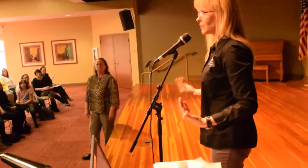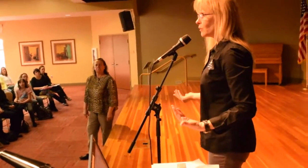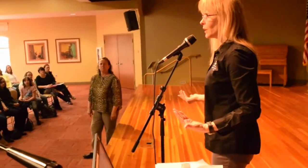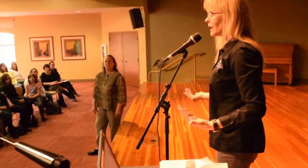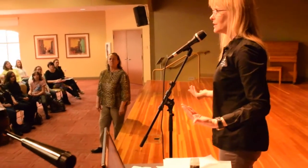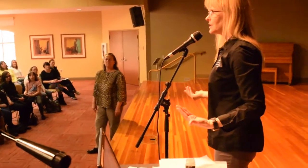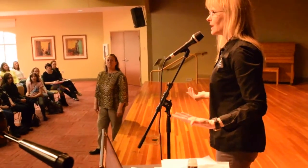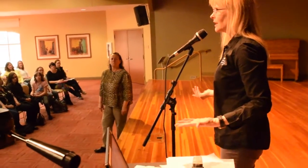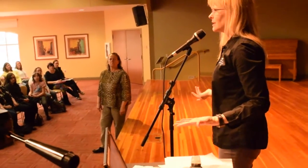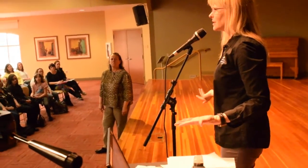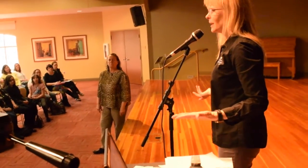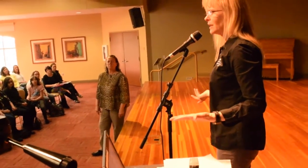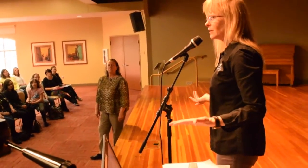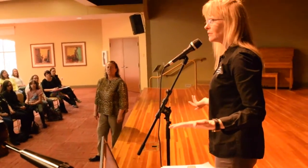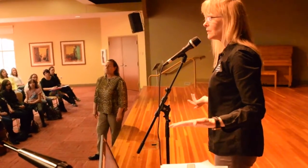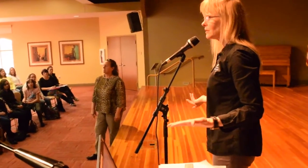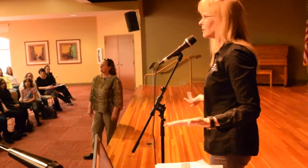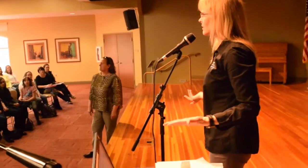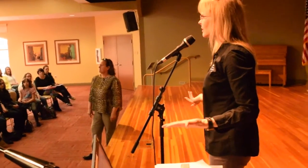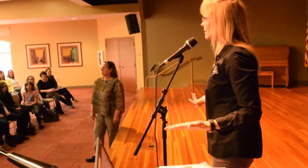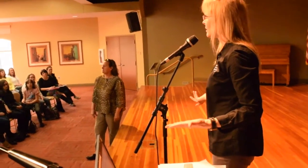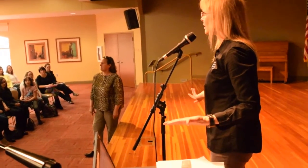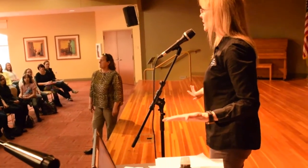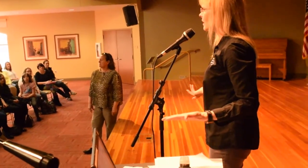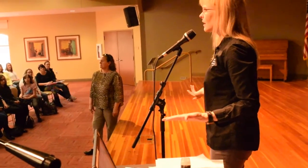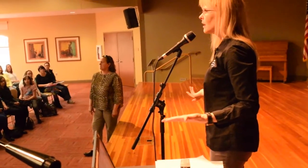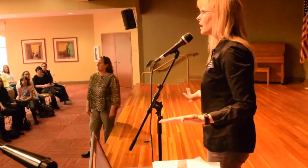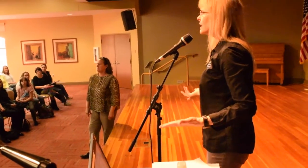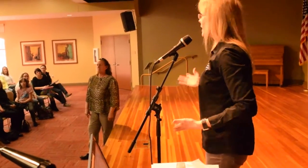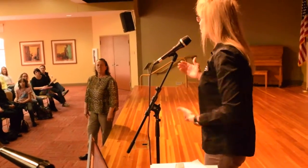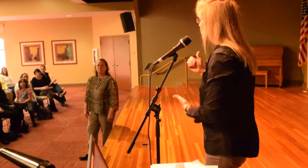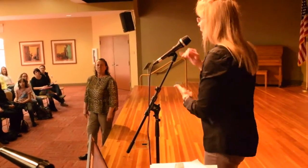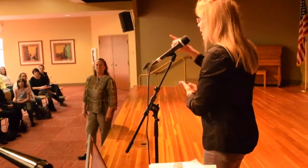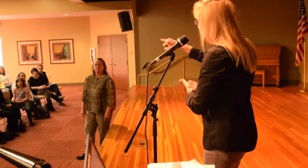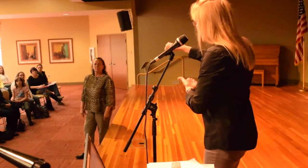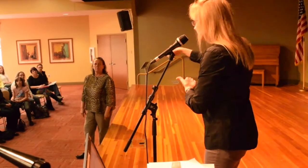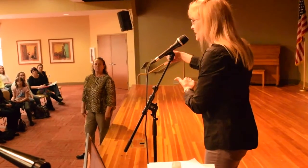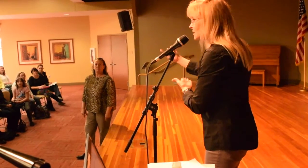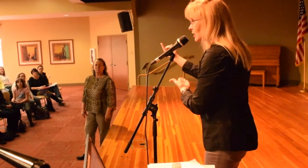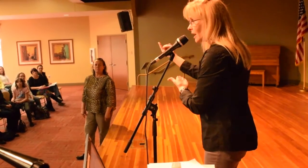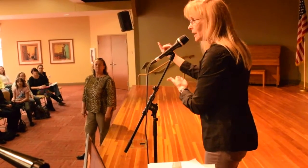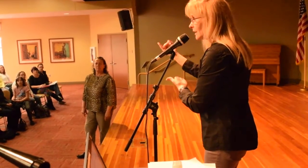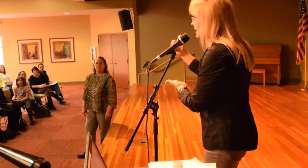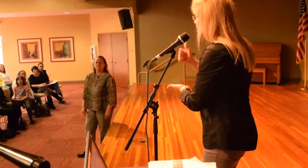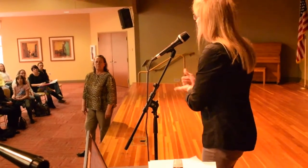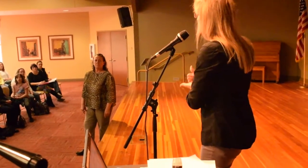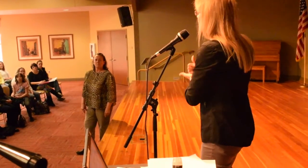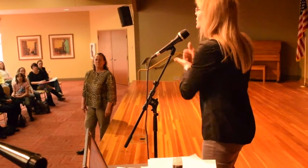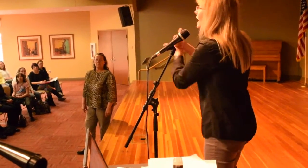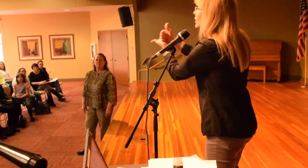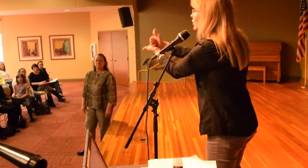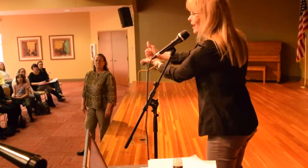What did I just say? Does anybody know? No. Can you help? I said, Johnny, can you help